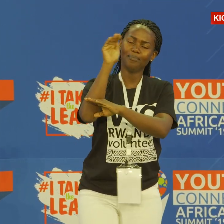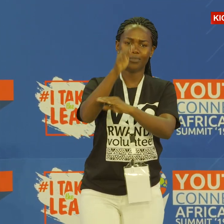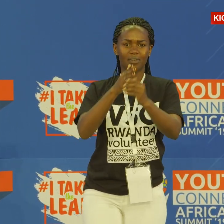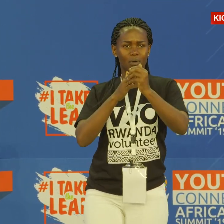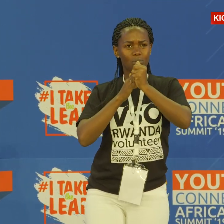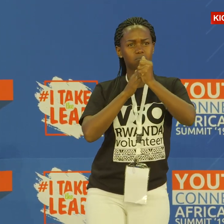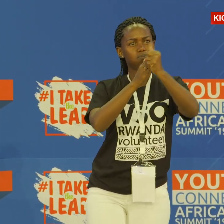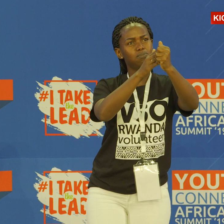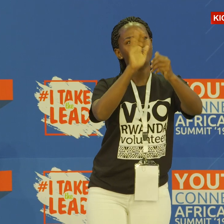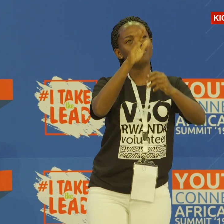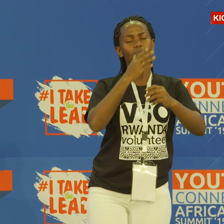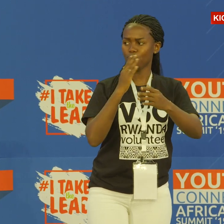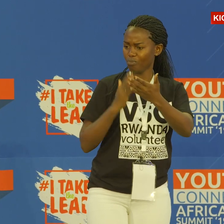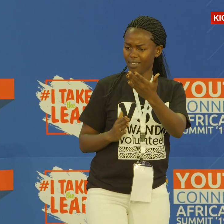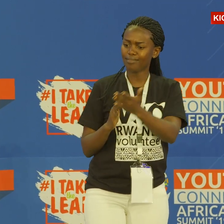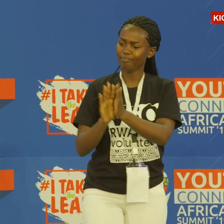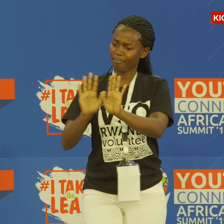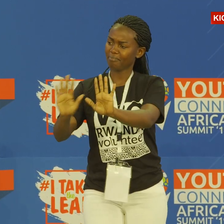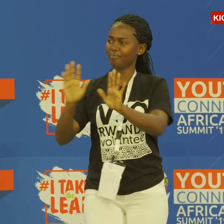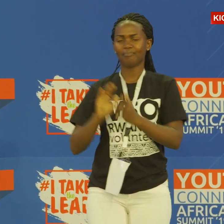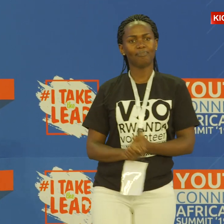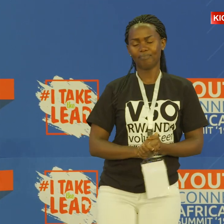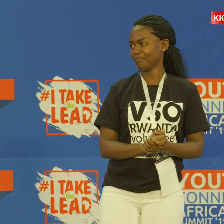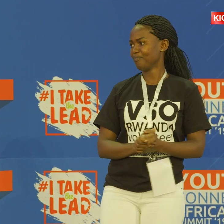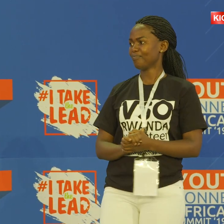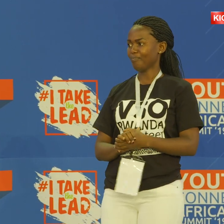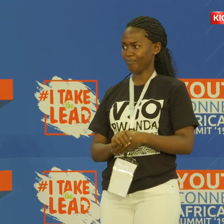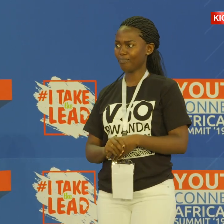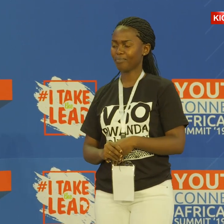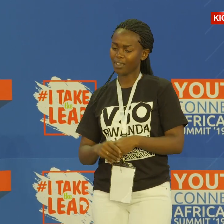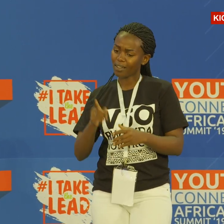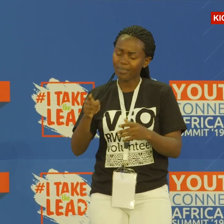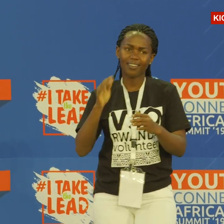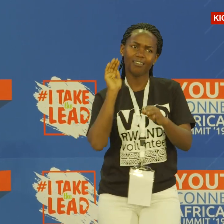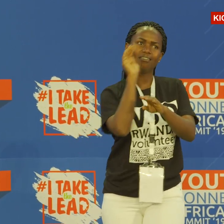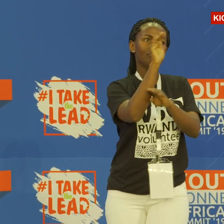So that they can ask duty barriers about their rights.